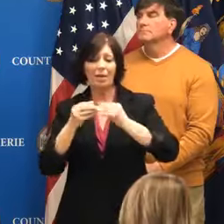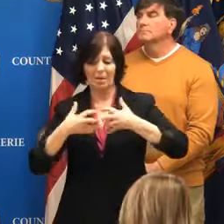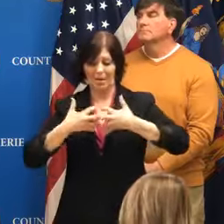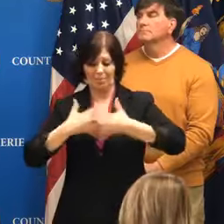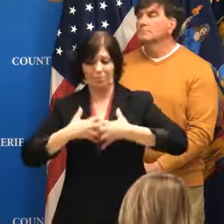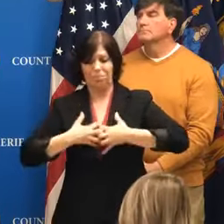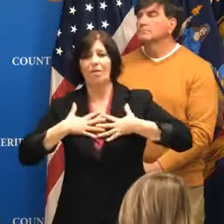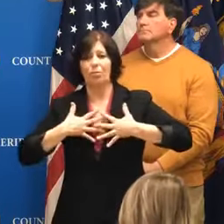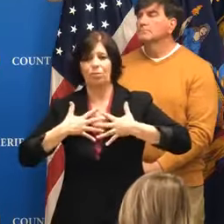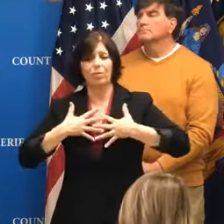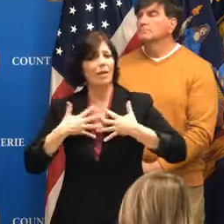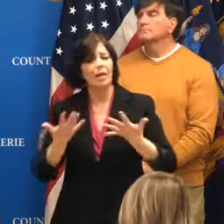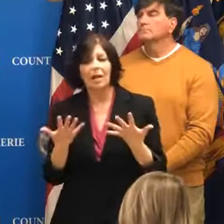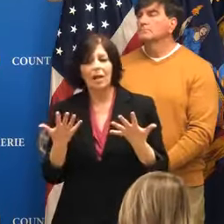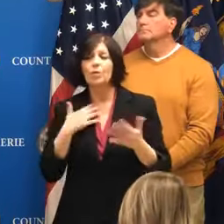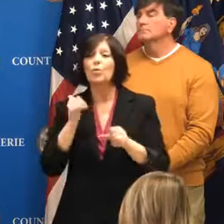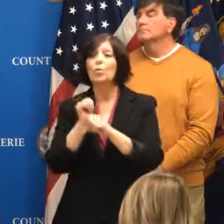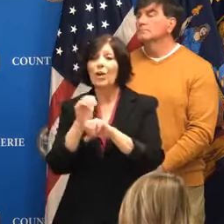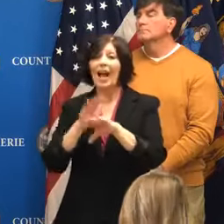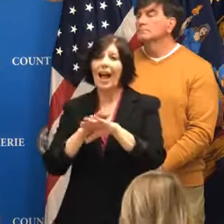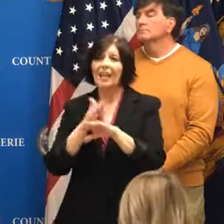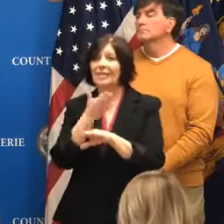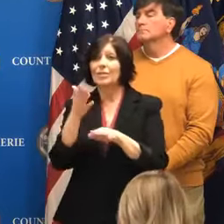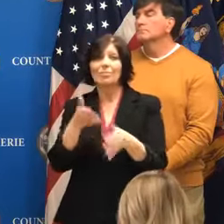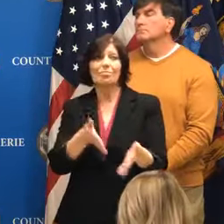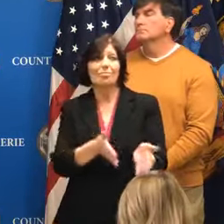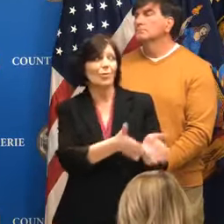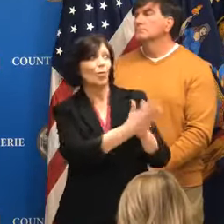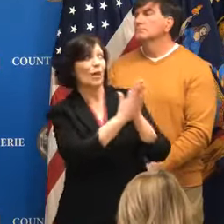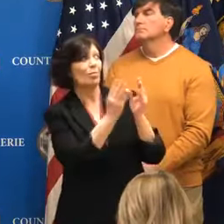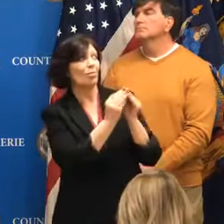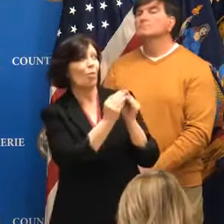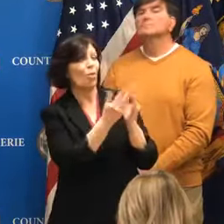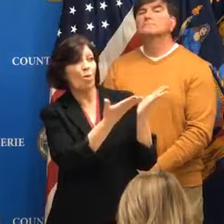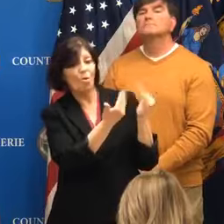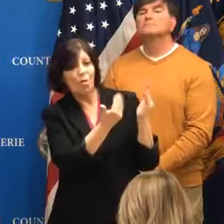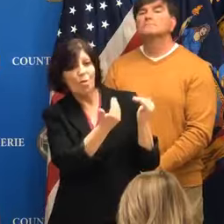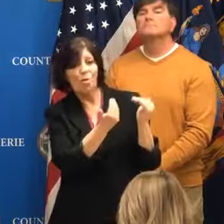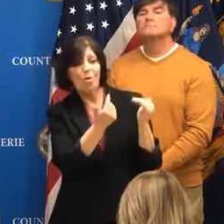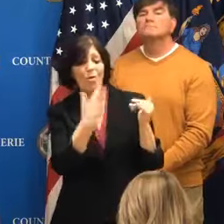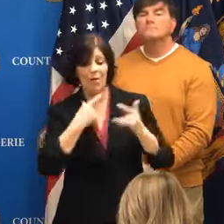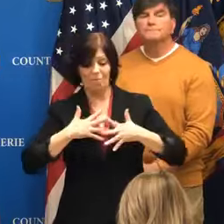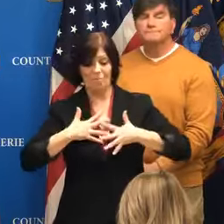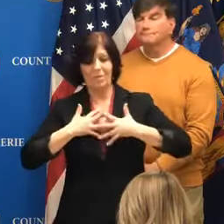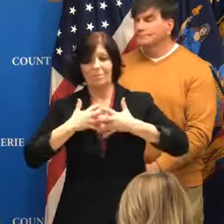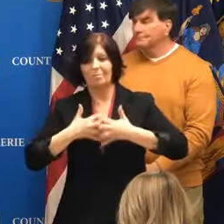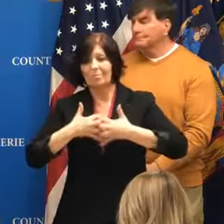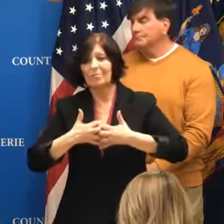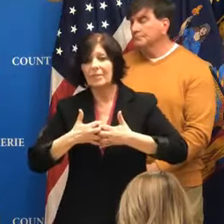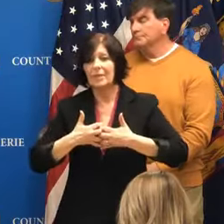working with them to make requests for additional assets, for additional ventilators and ECMO, and